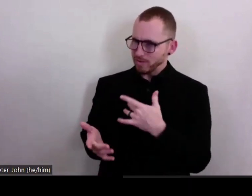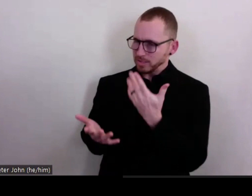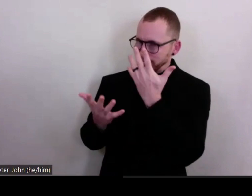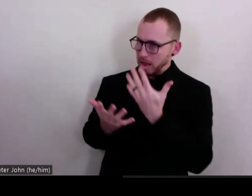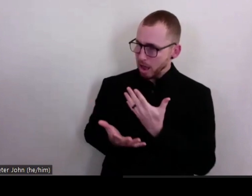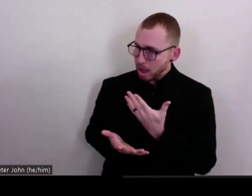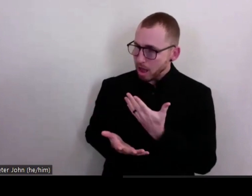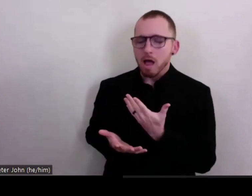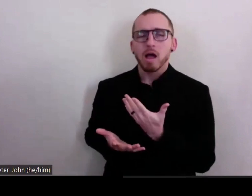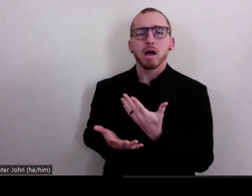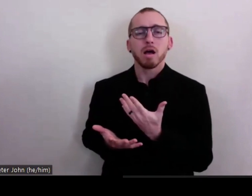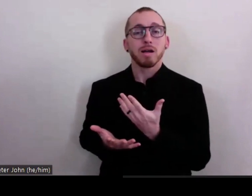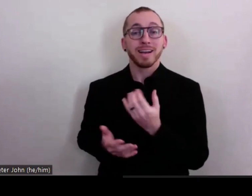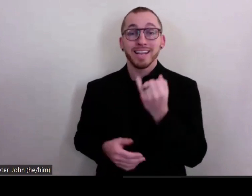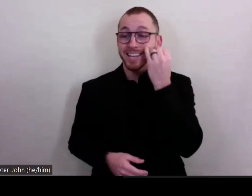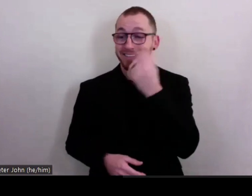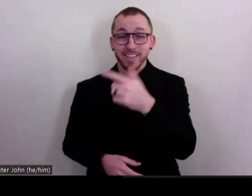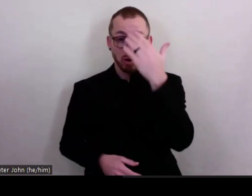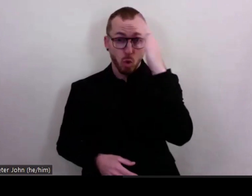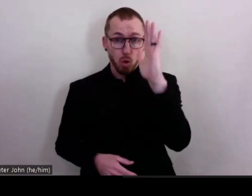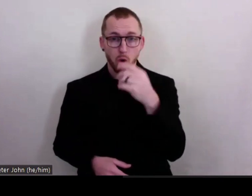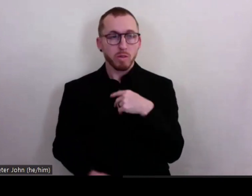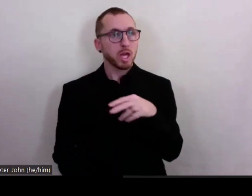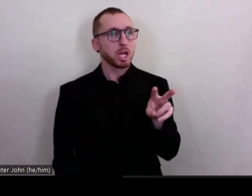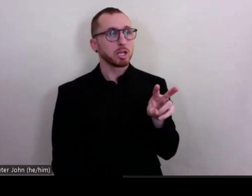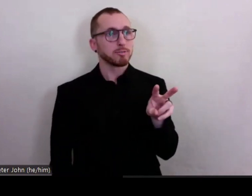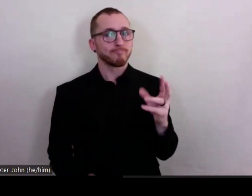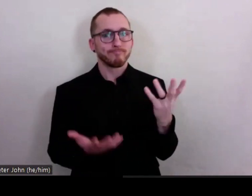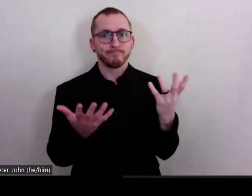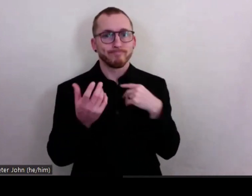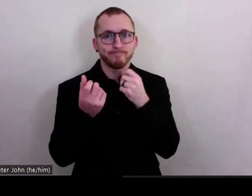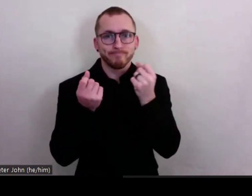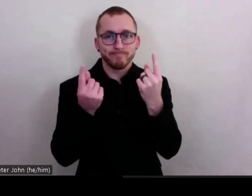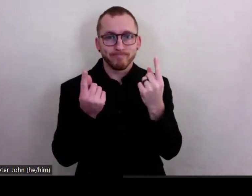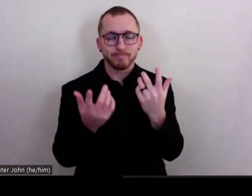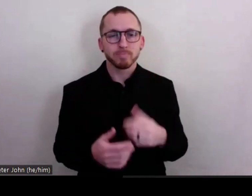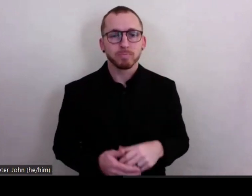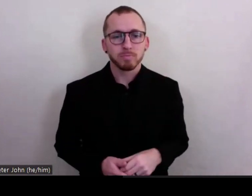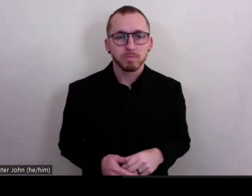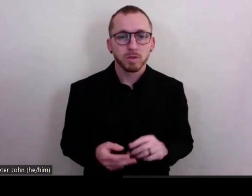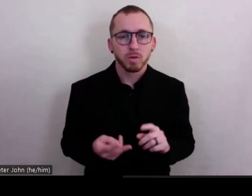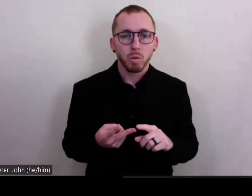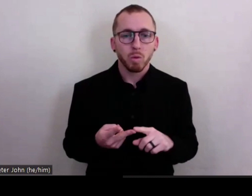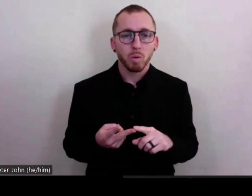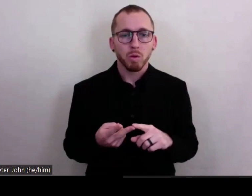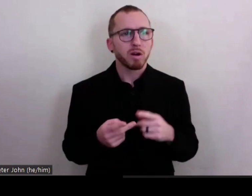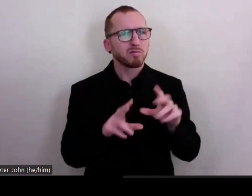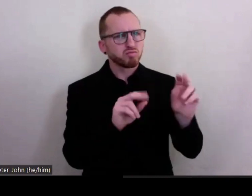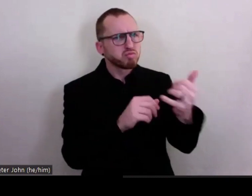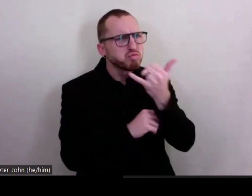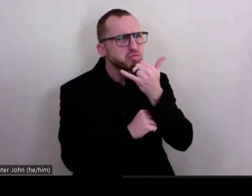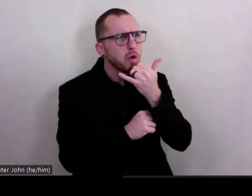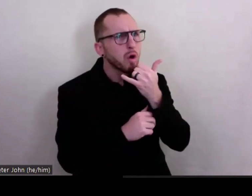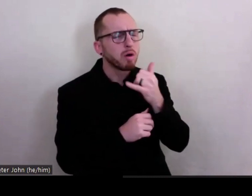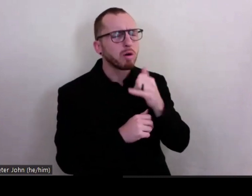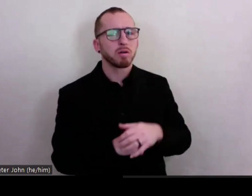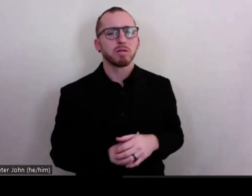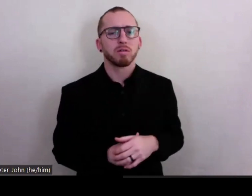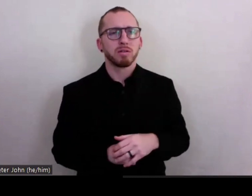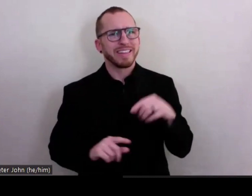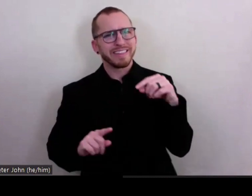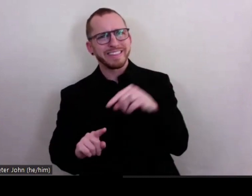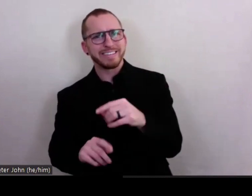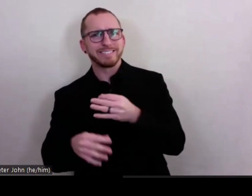know, they're gonna kind of look at you like, I don't know what you're talking about, lady. Or they might say, no, you know, it's this feeling